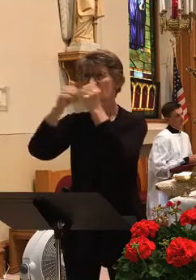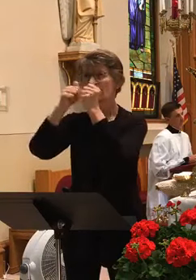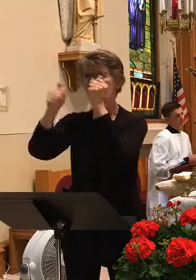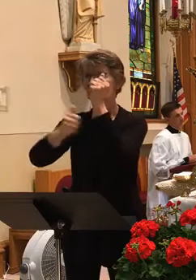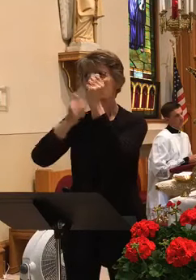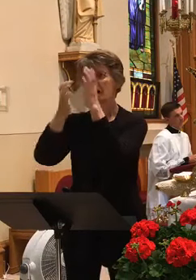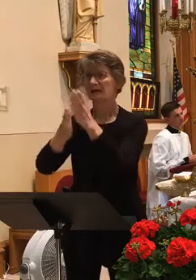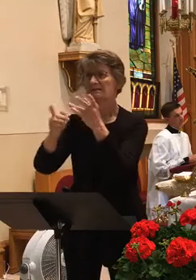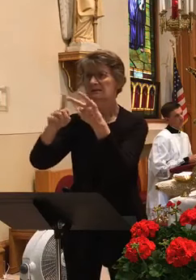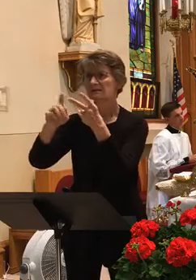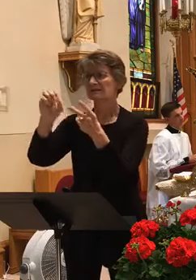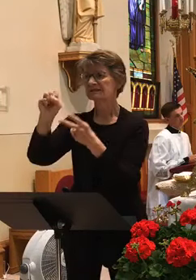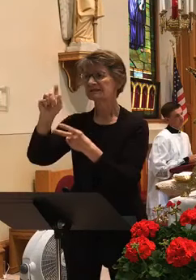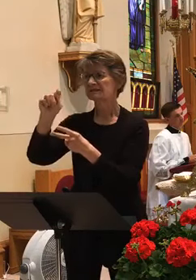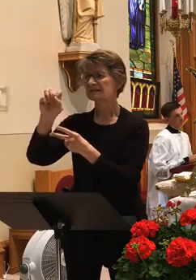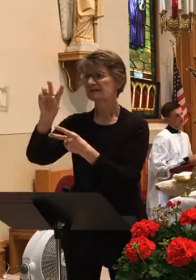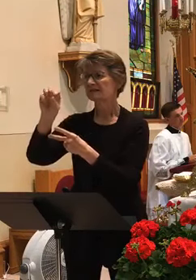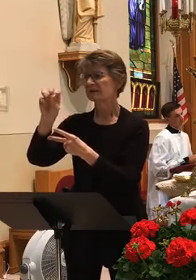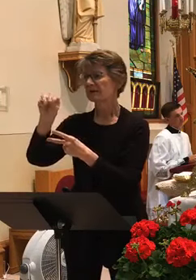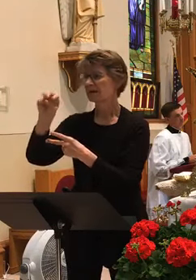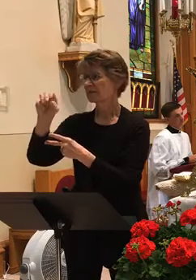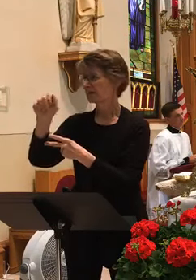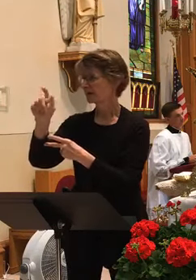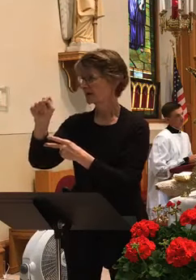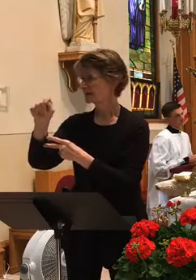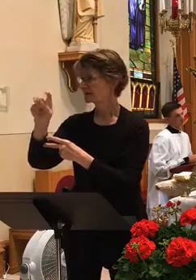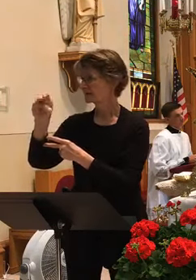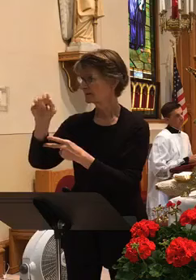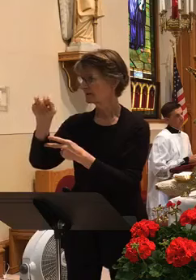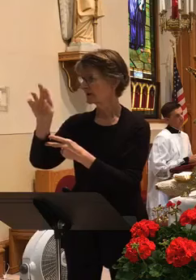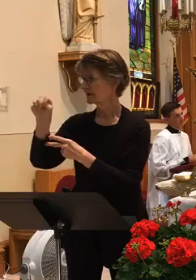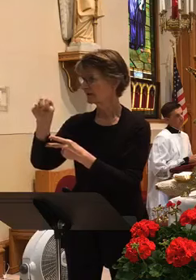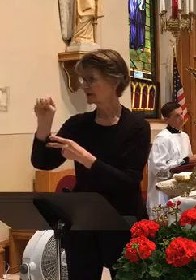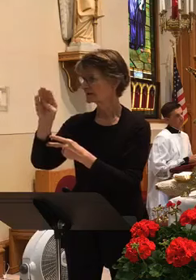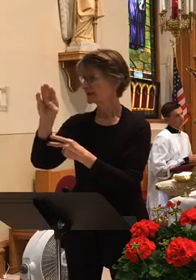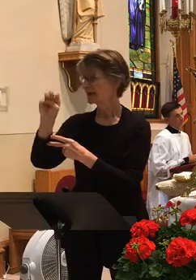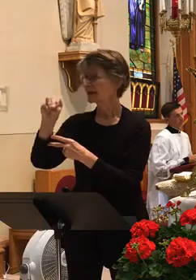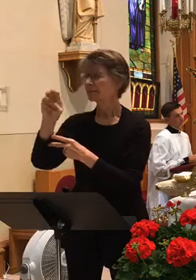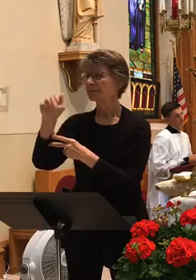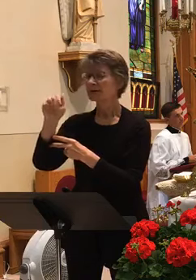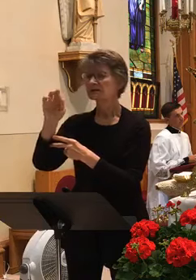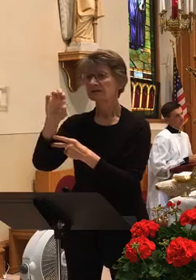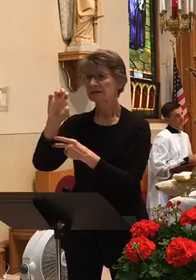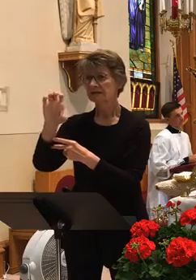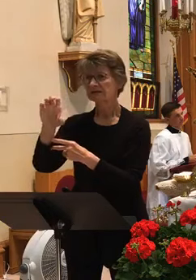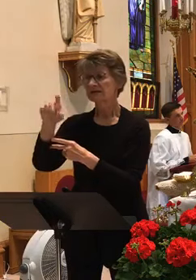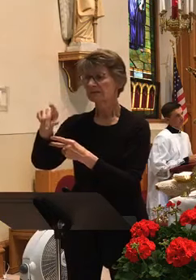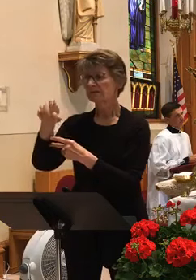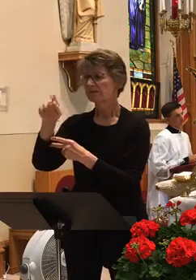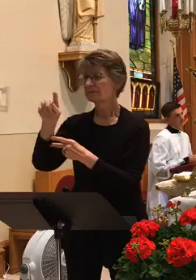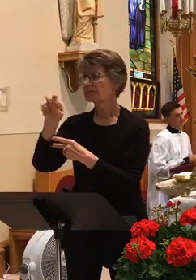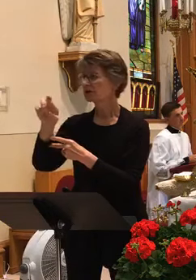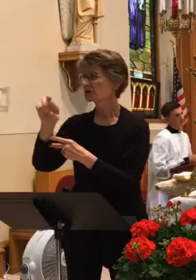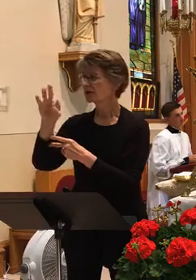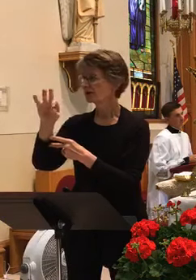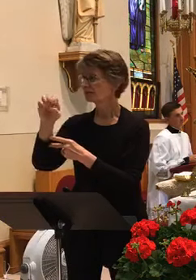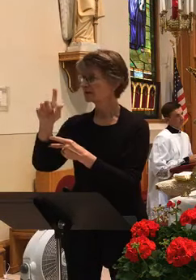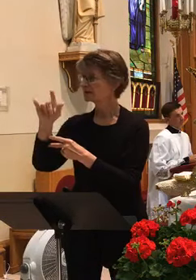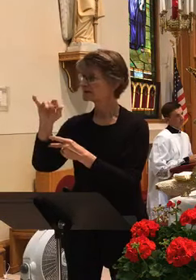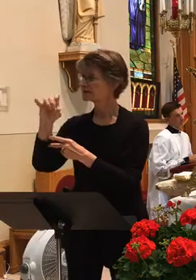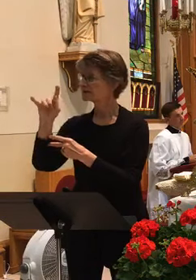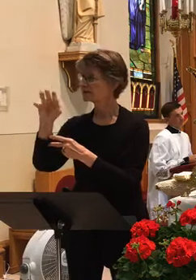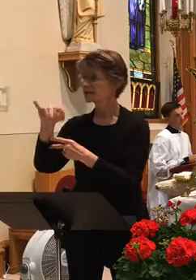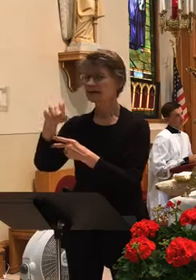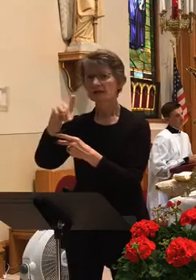Baptist, Stephen, Matthias, Barnabas, Ignatius, Alexander, Marcellinus, Peter, Felicity,